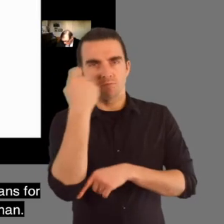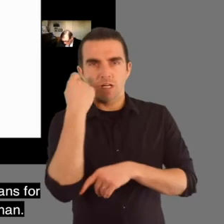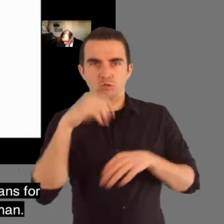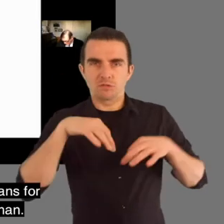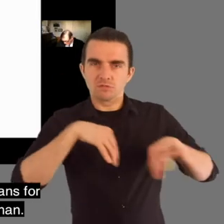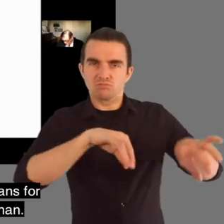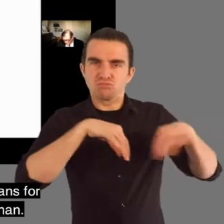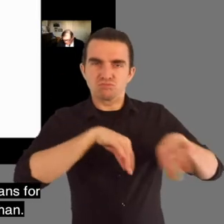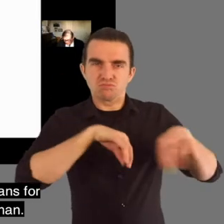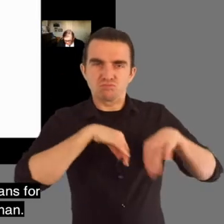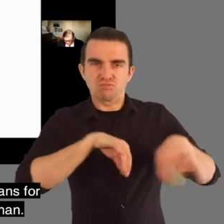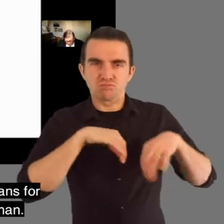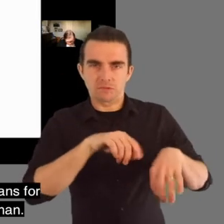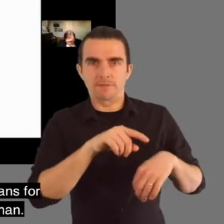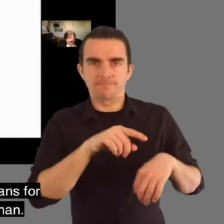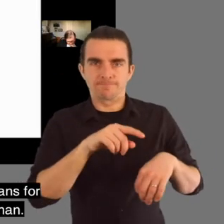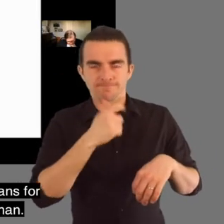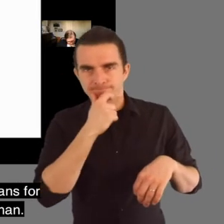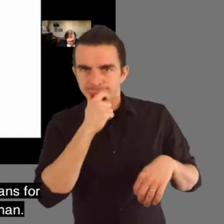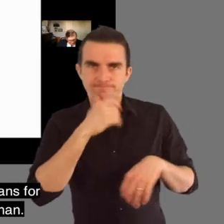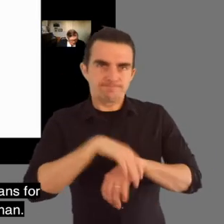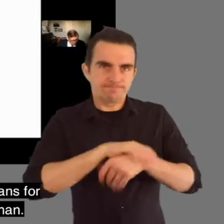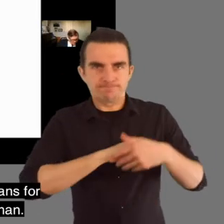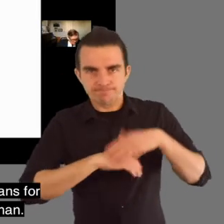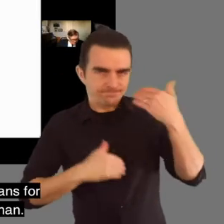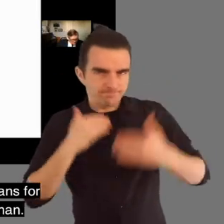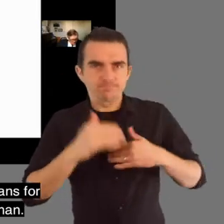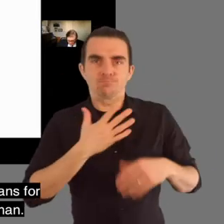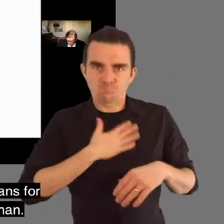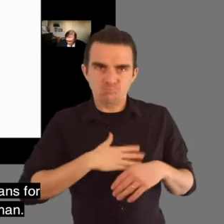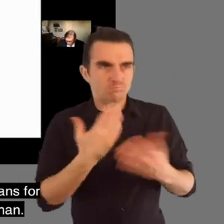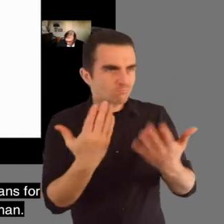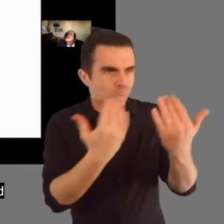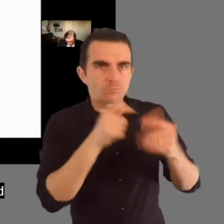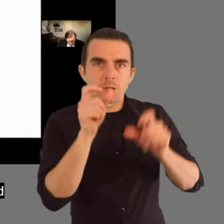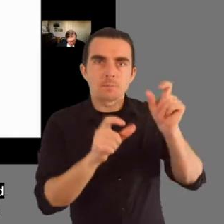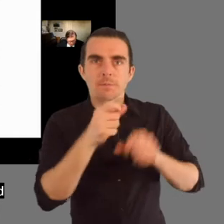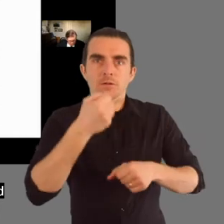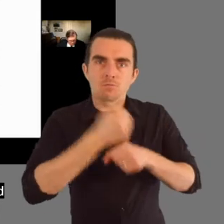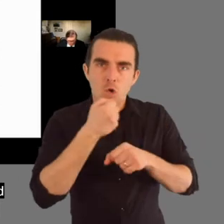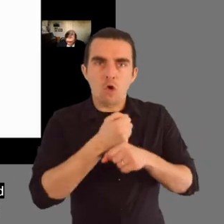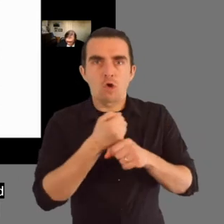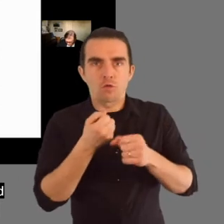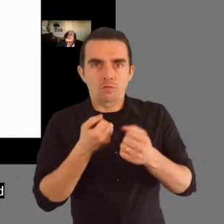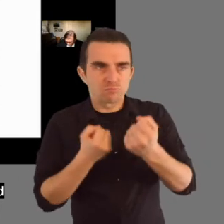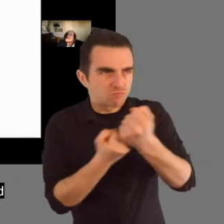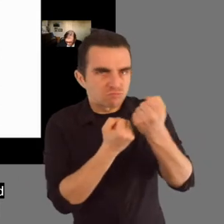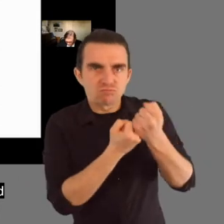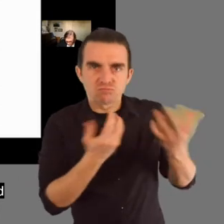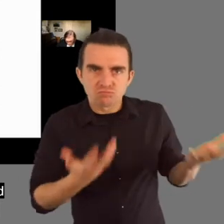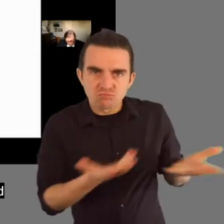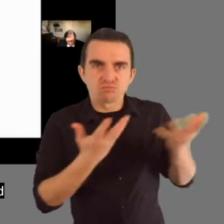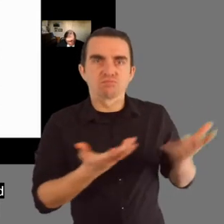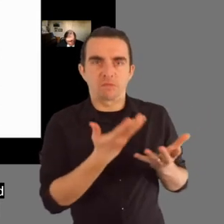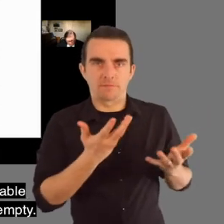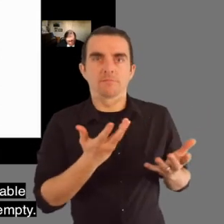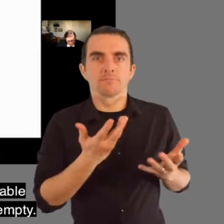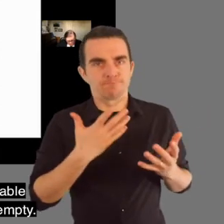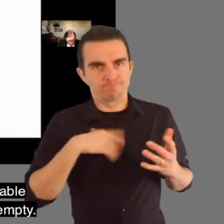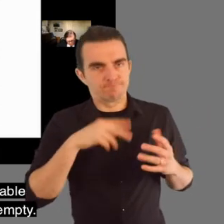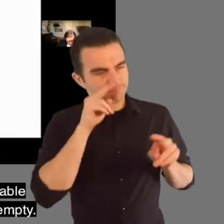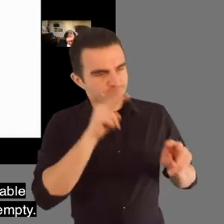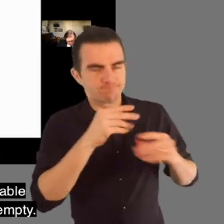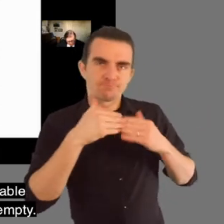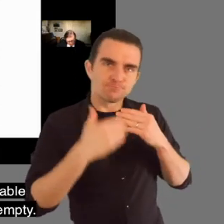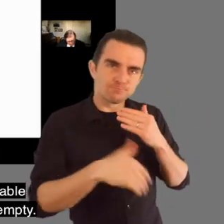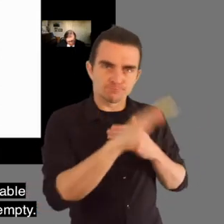The garment factory was a means for economic self-reliance for Khan. He wanted to employ and support people like him.